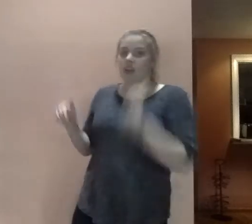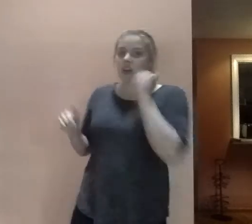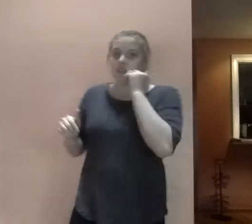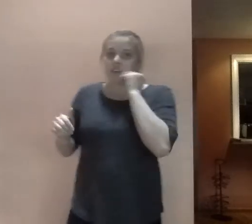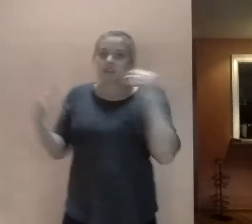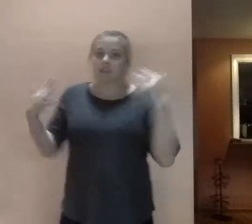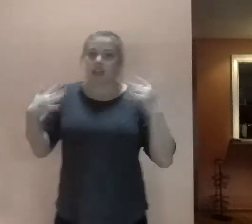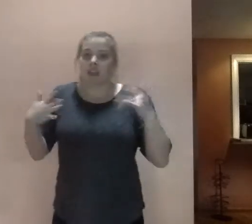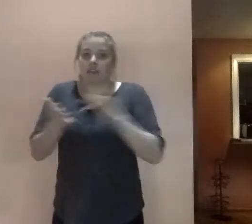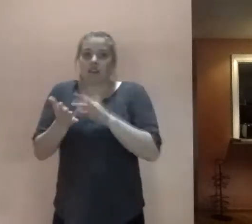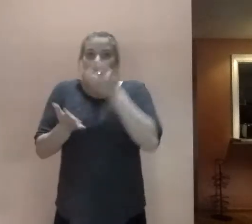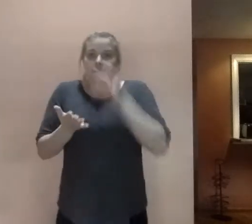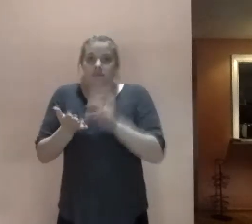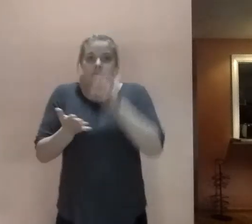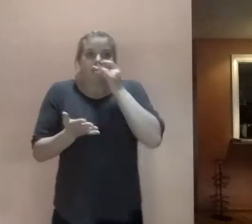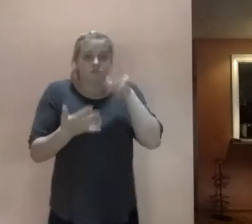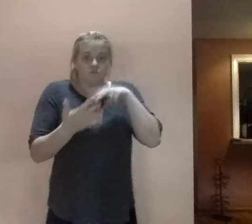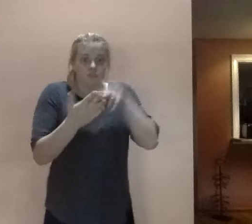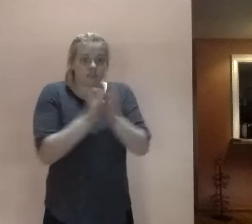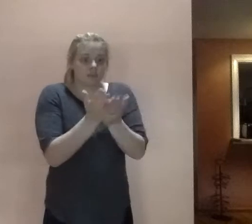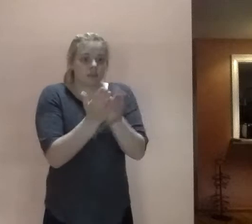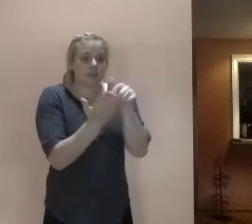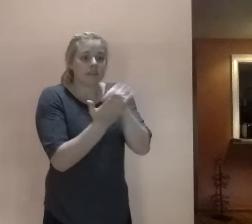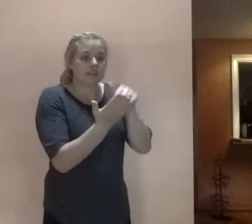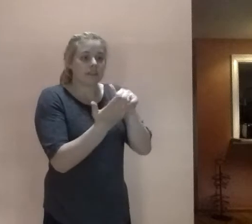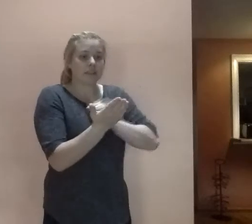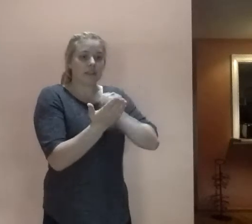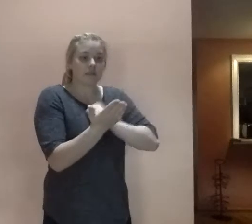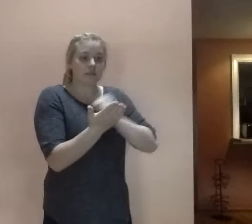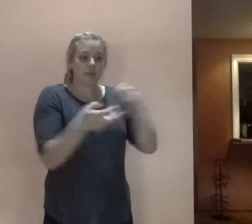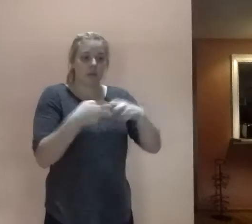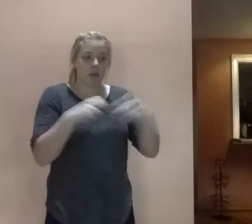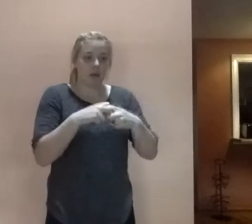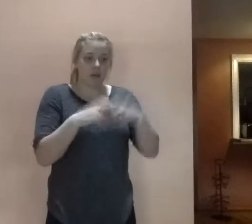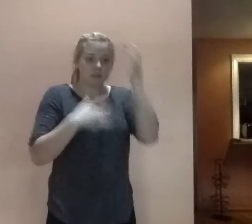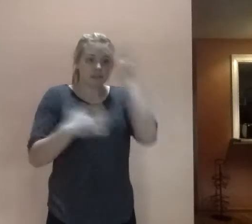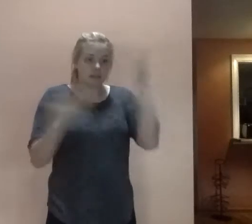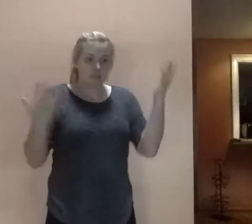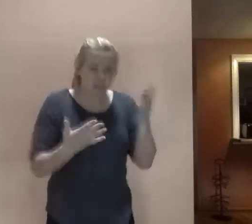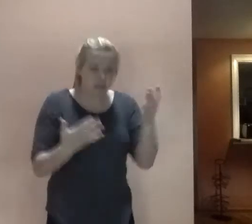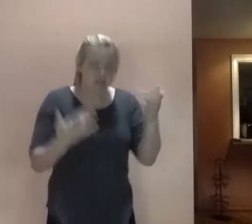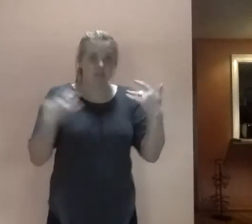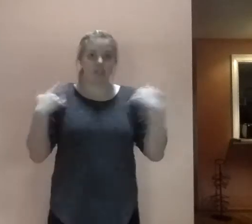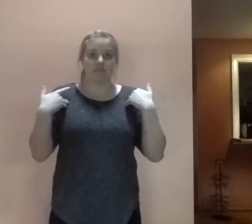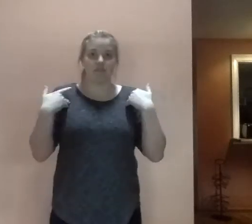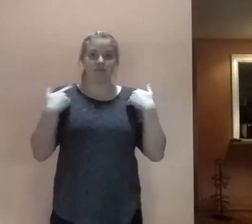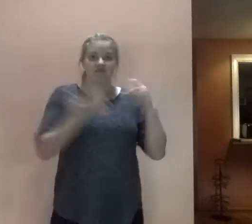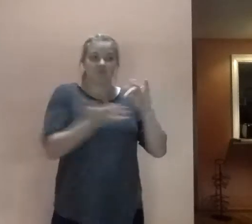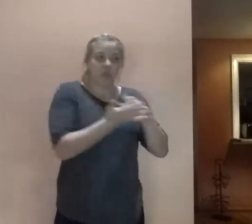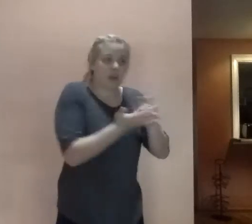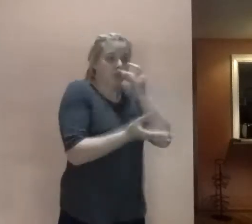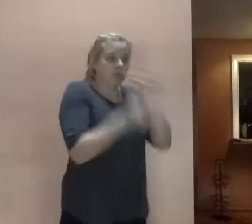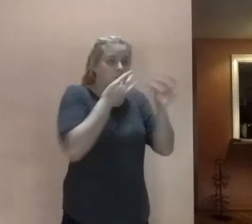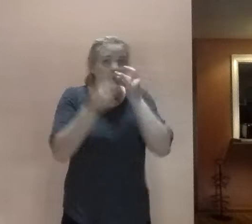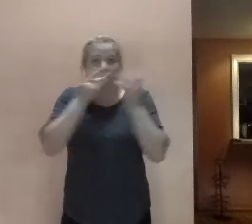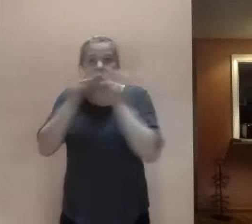daily aspirin. I read all the latest self-diagnosis books, I ate every multivitamin I could get my hands on, and I was obsessed with bodily functions.